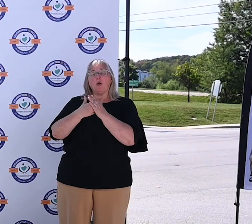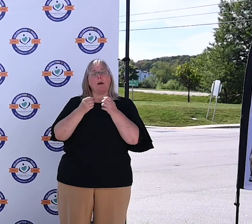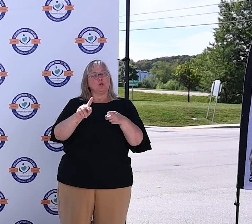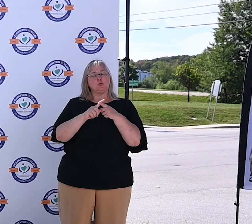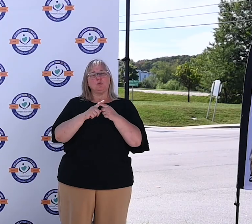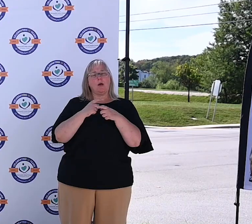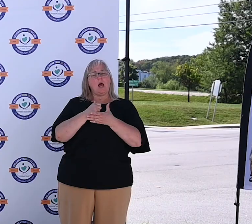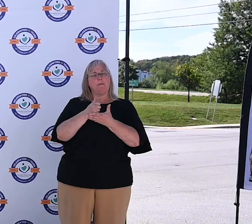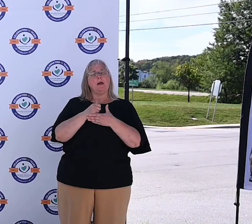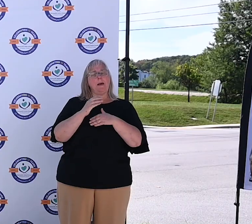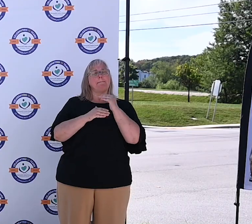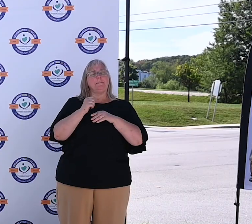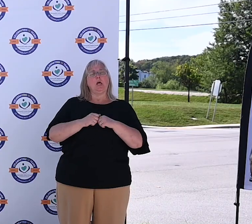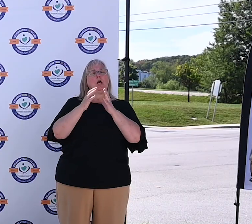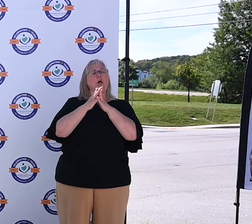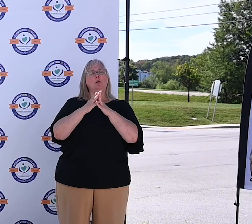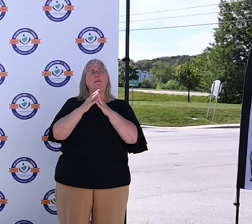build facilities such as this.